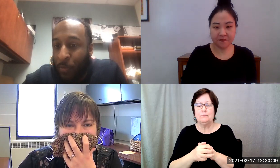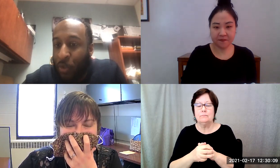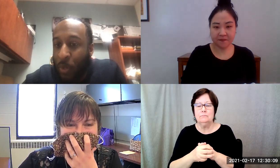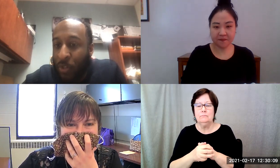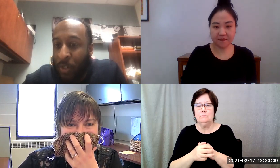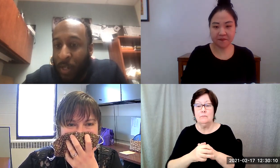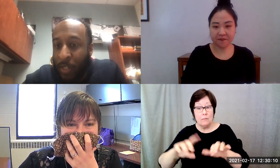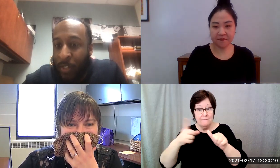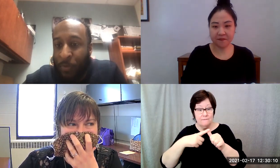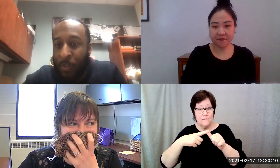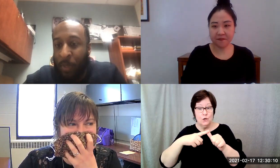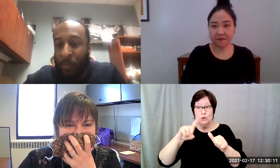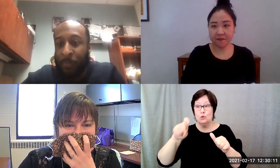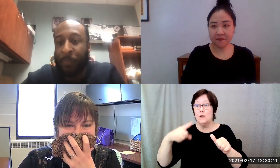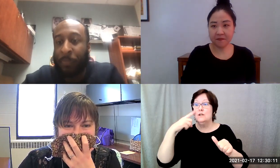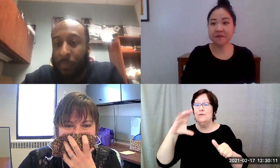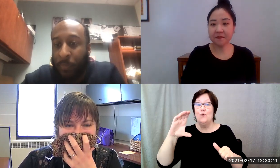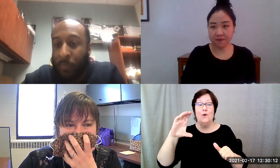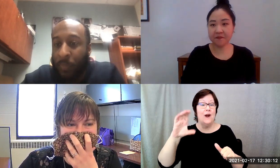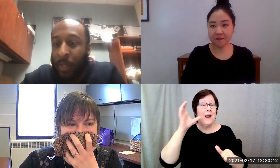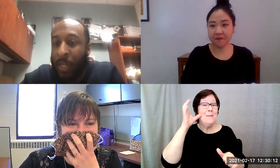So the first question is for Camille.